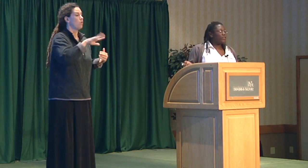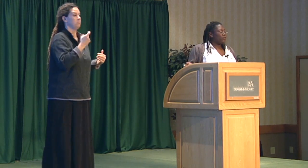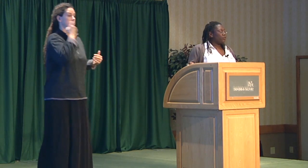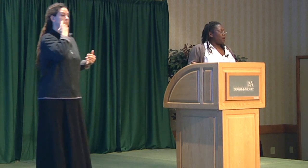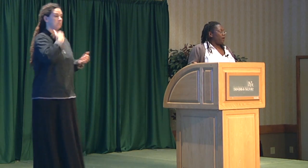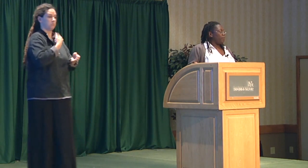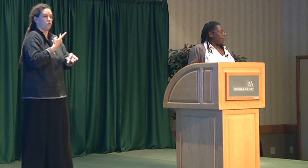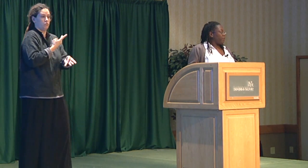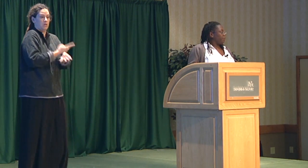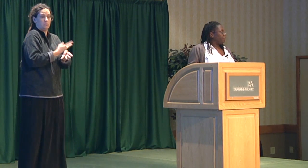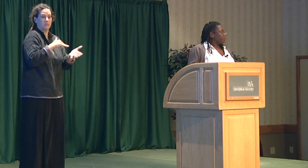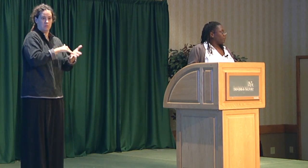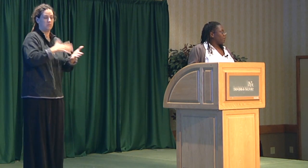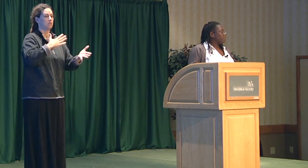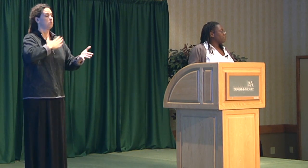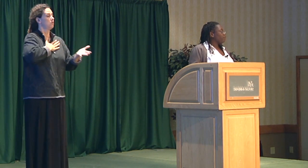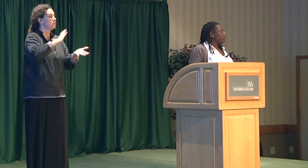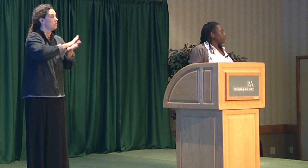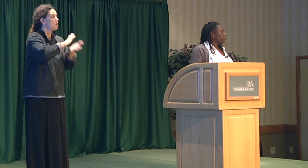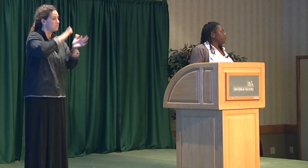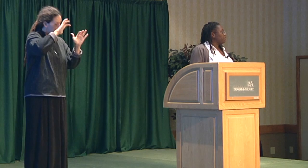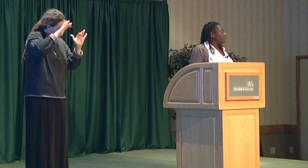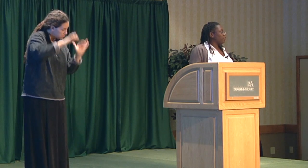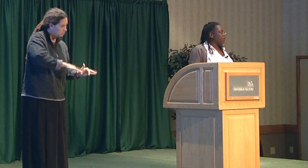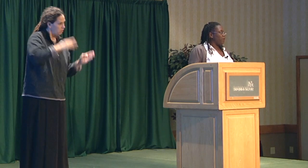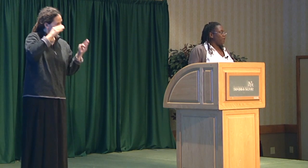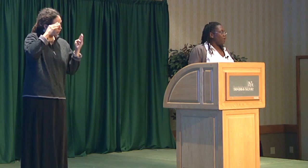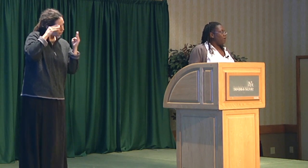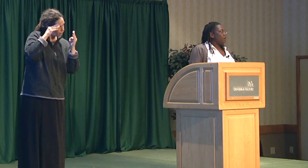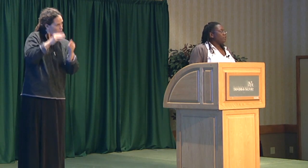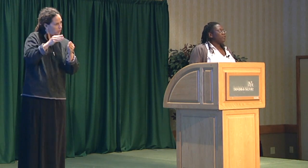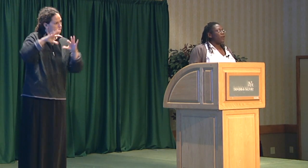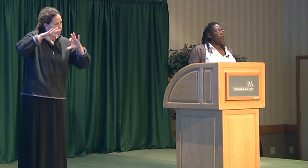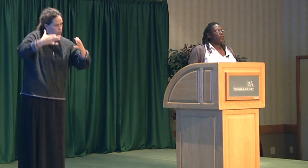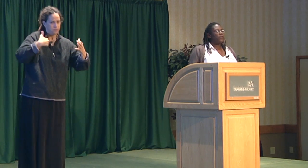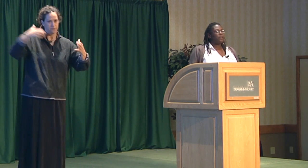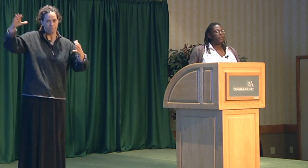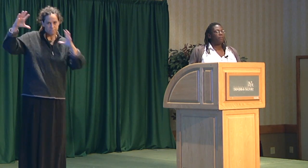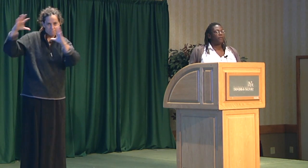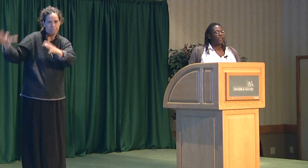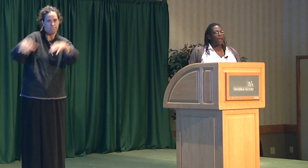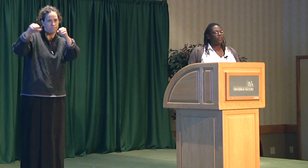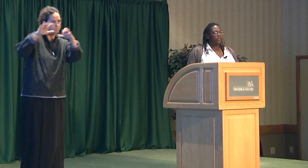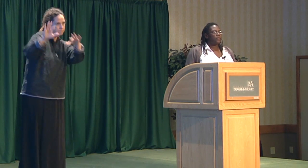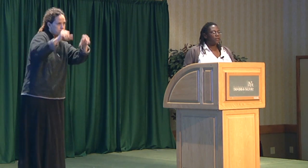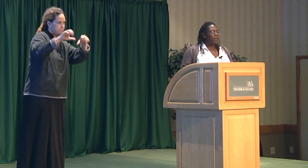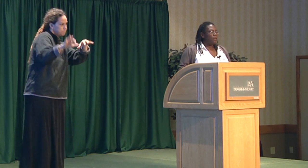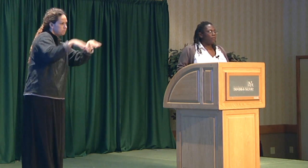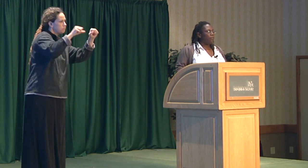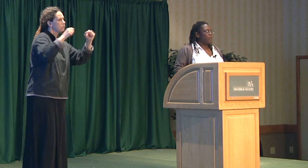a research paper, conducted focus groups within the deaf community to determine what are some of the